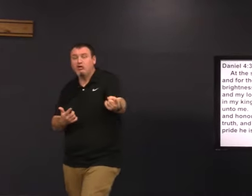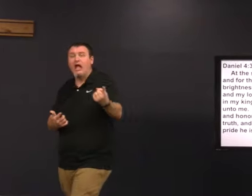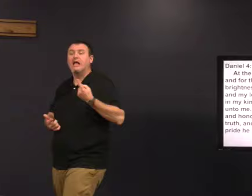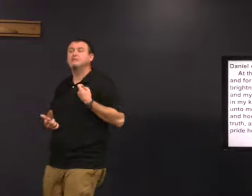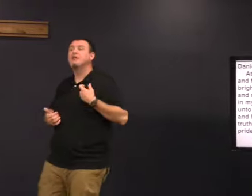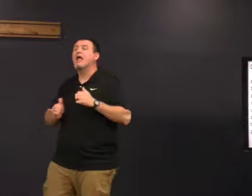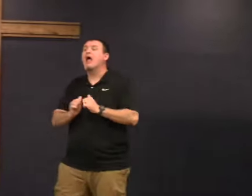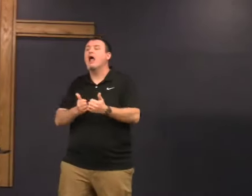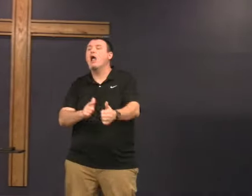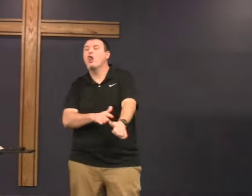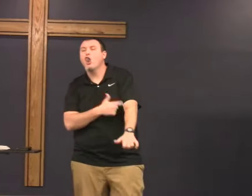how long?